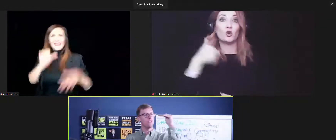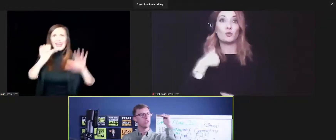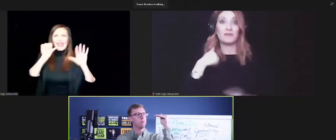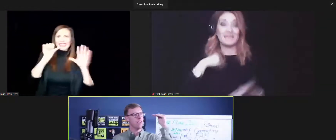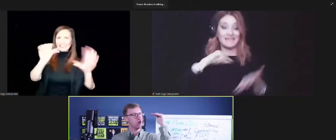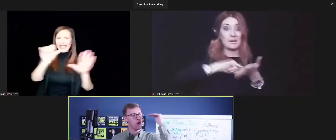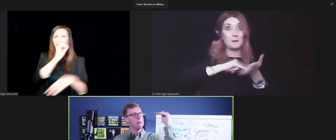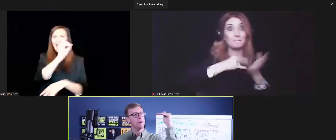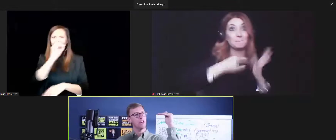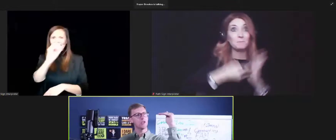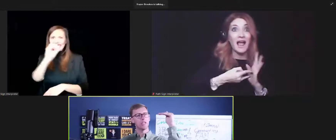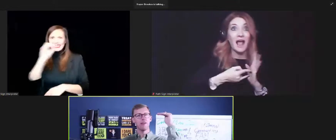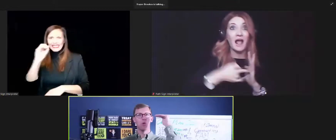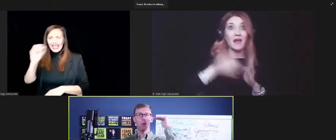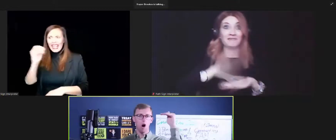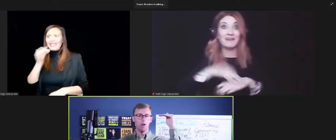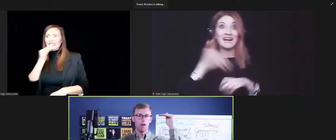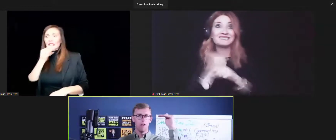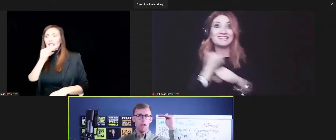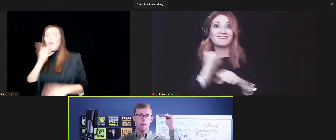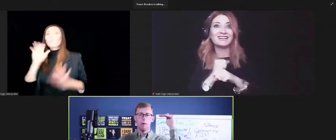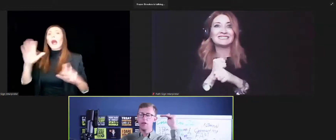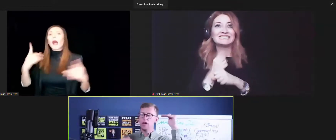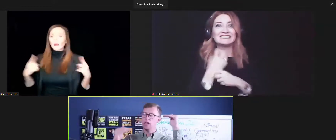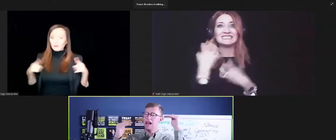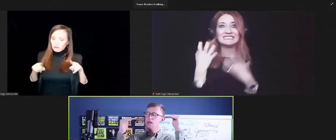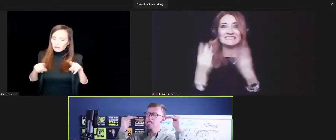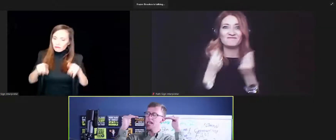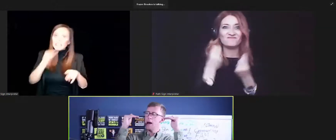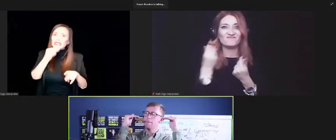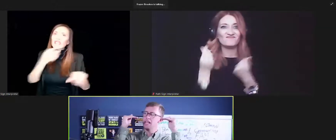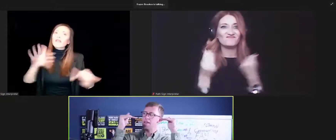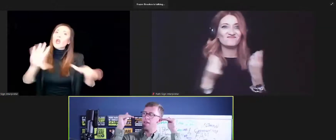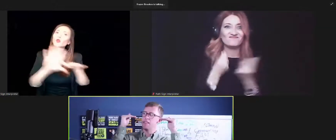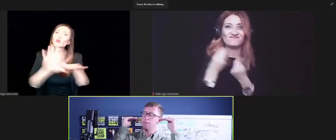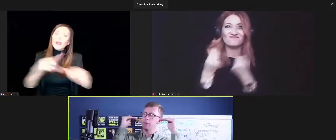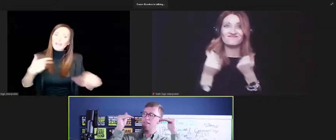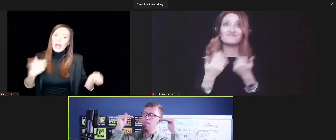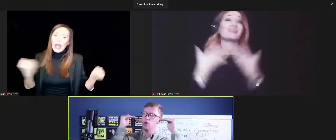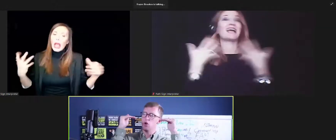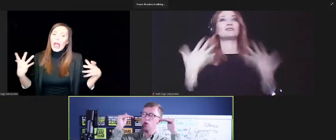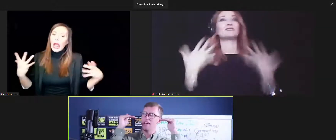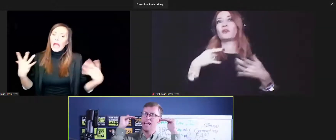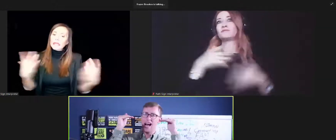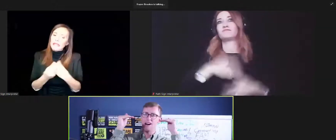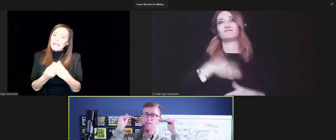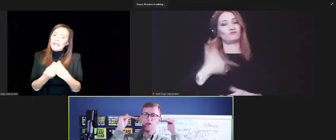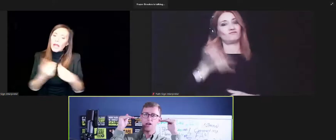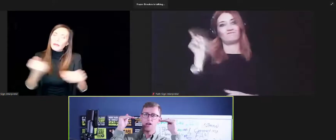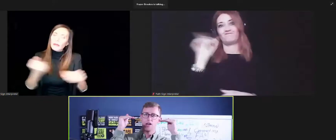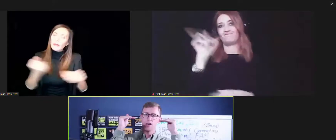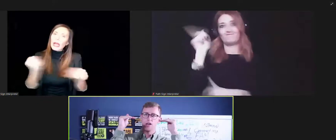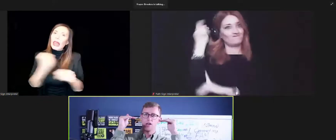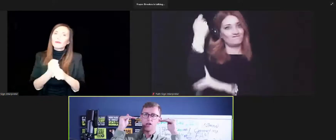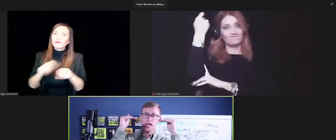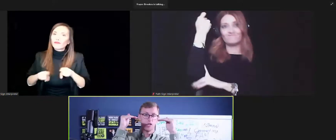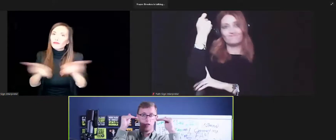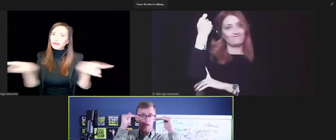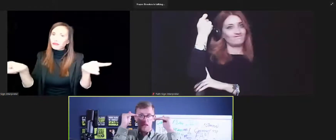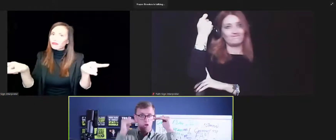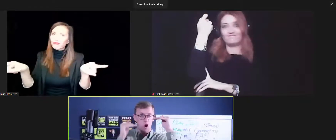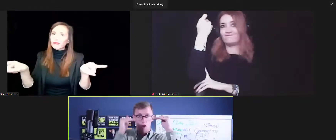self is to be chairperson level 1, but the clarity and belief in the plan that you currently have